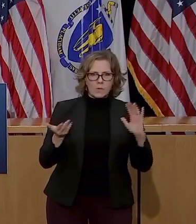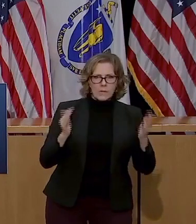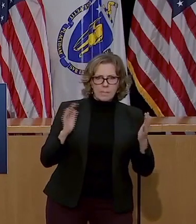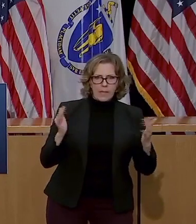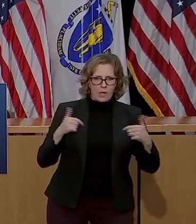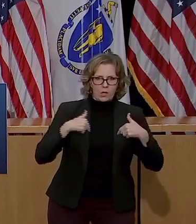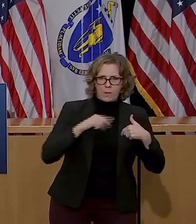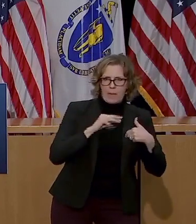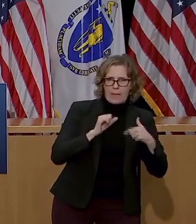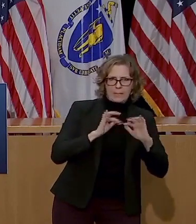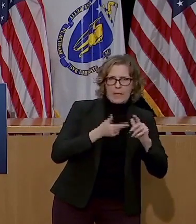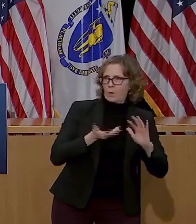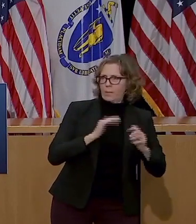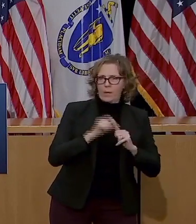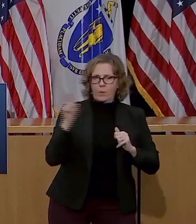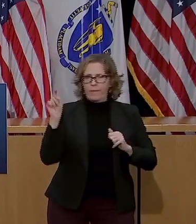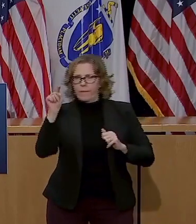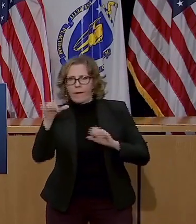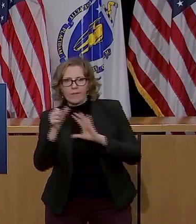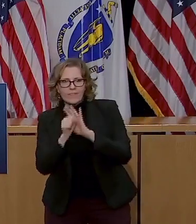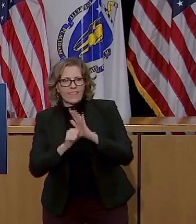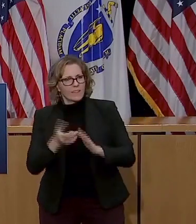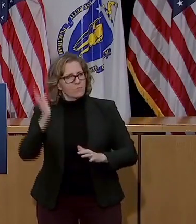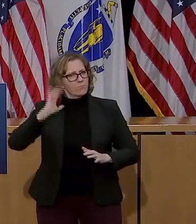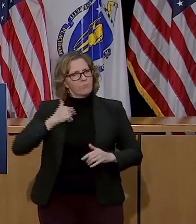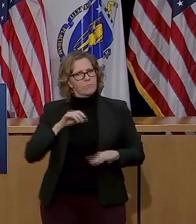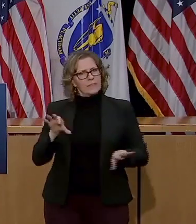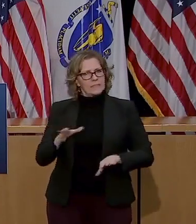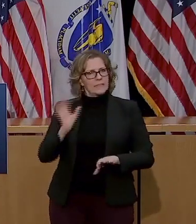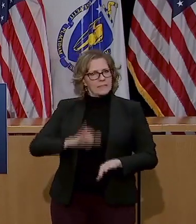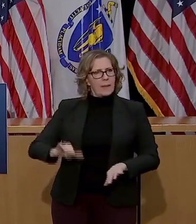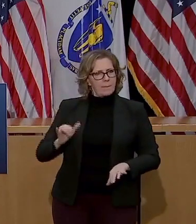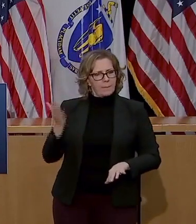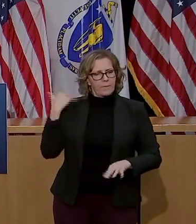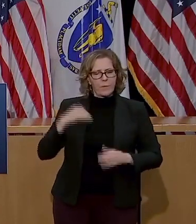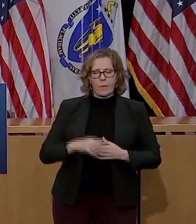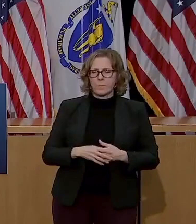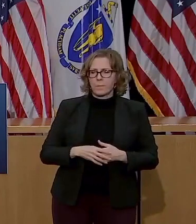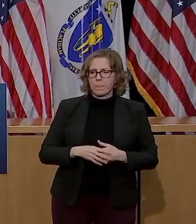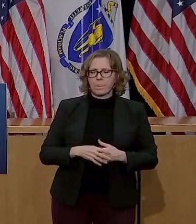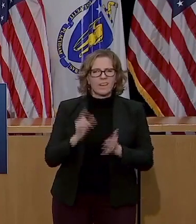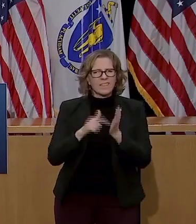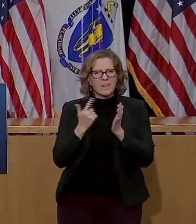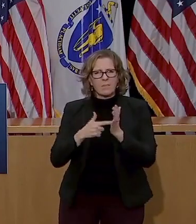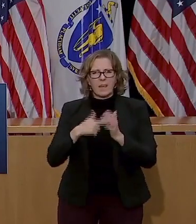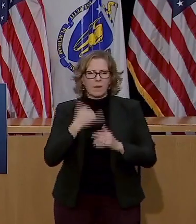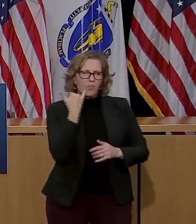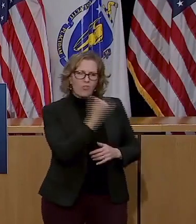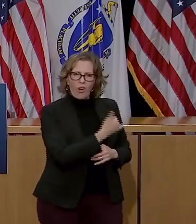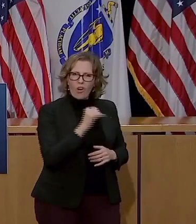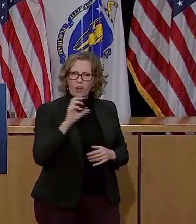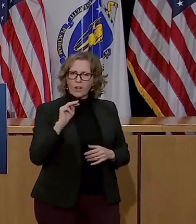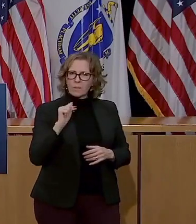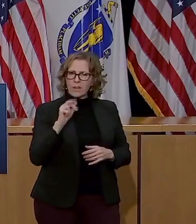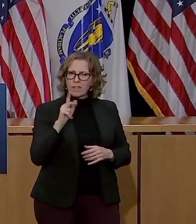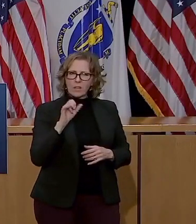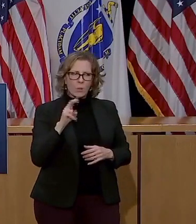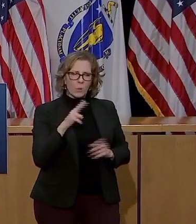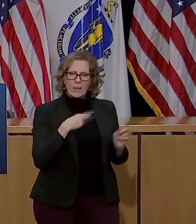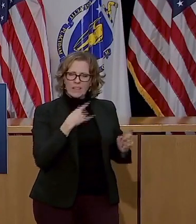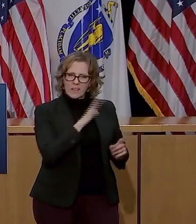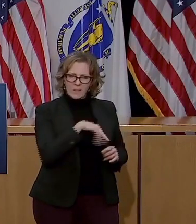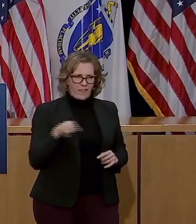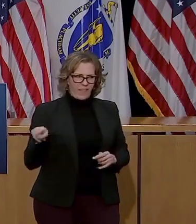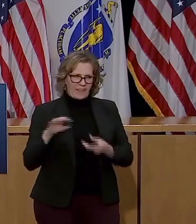me to other states, and I would constantly be calling Mary Lou and saying, this data on COVID Act Now,